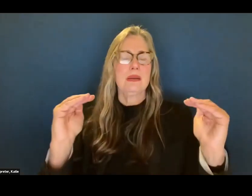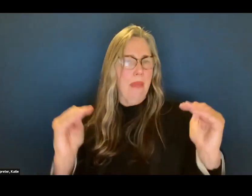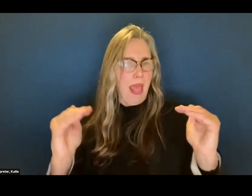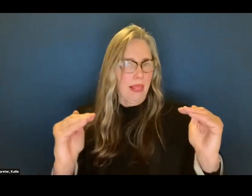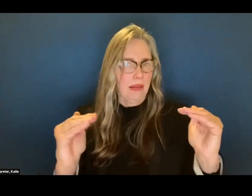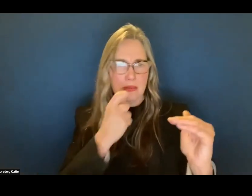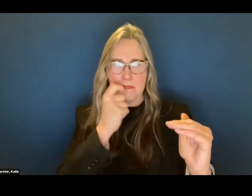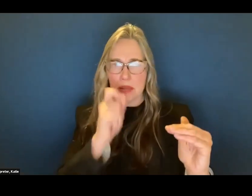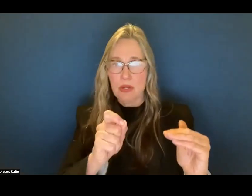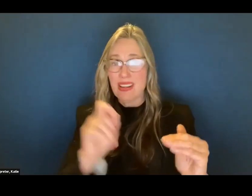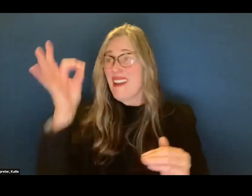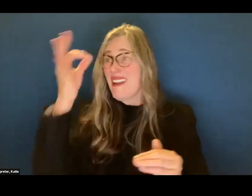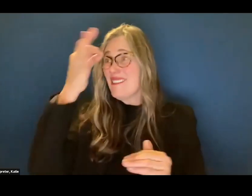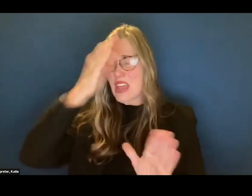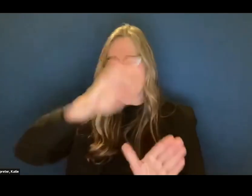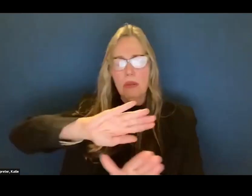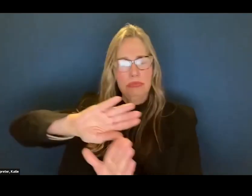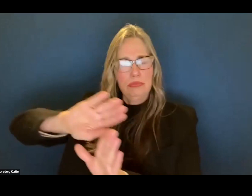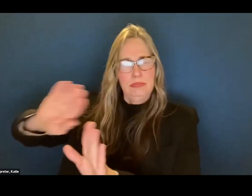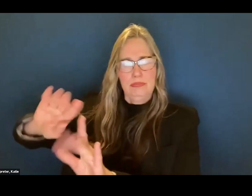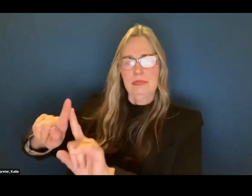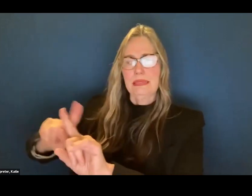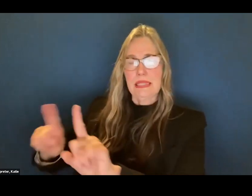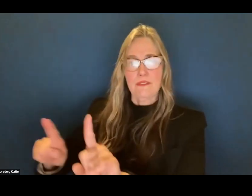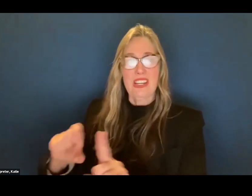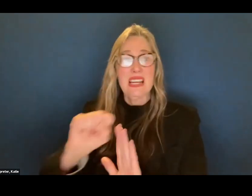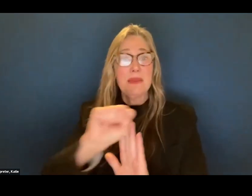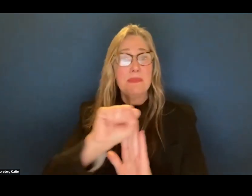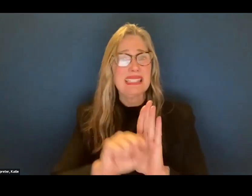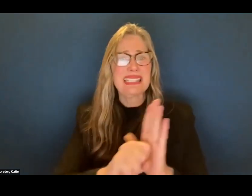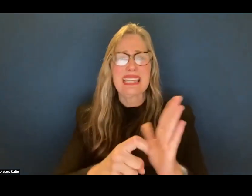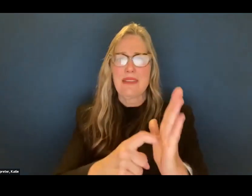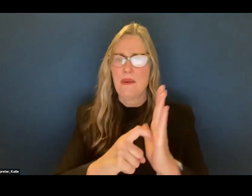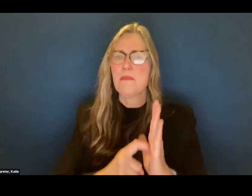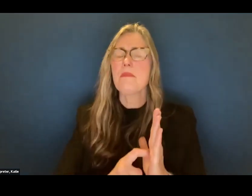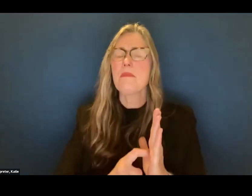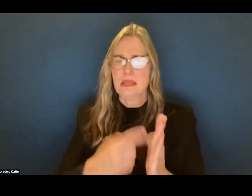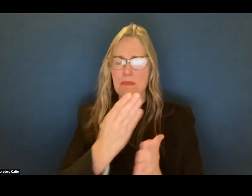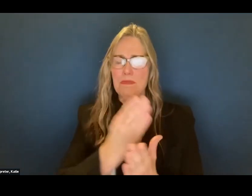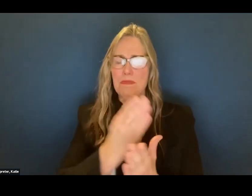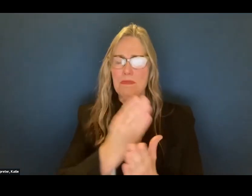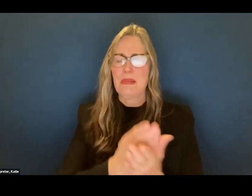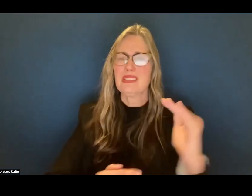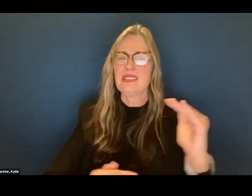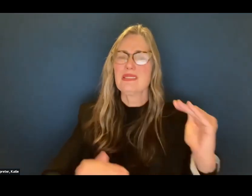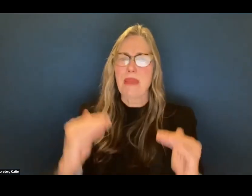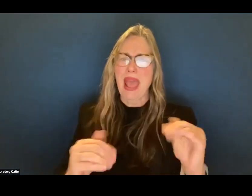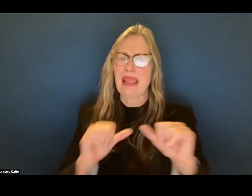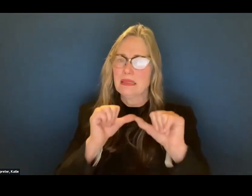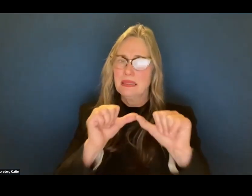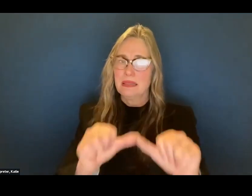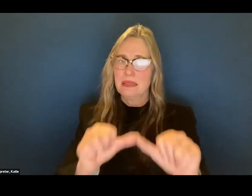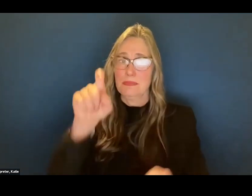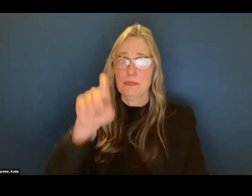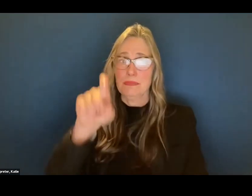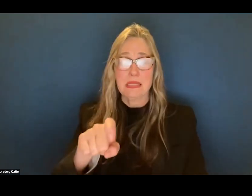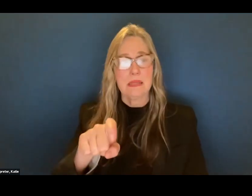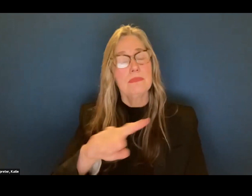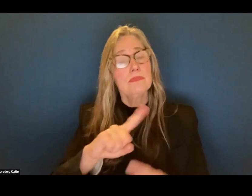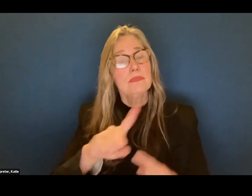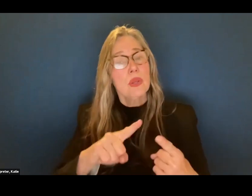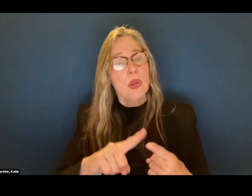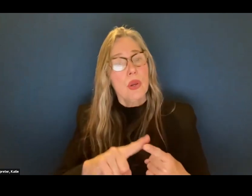federal government, they have their own thing going on, but the states have to balance their budgets. And so when you